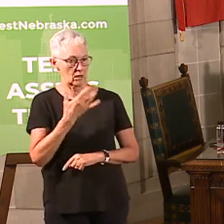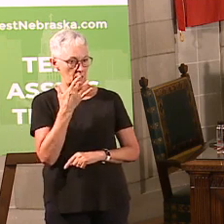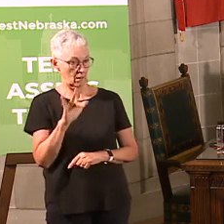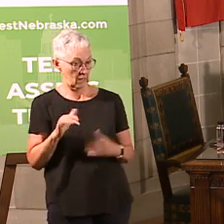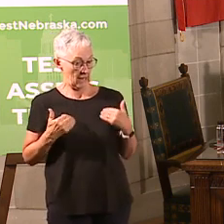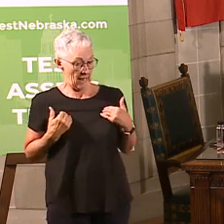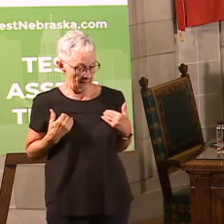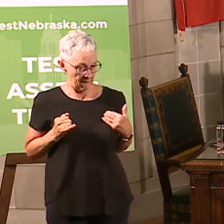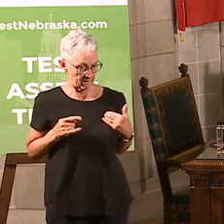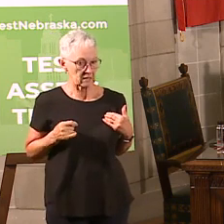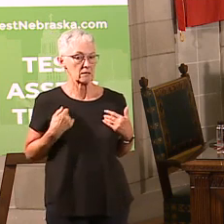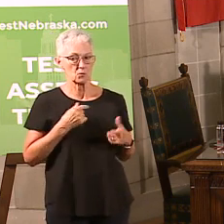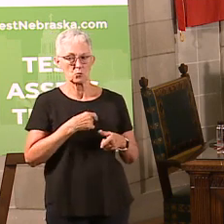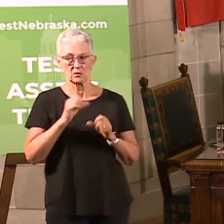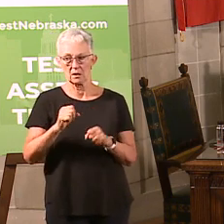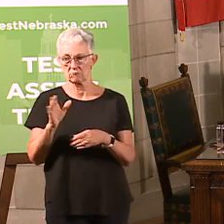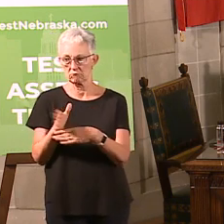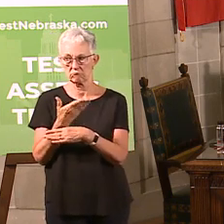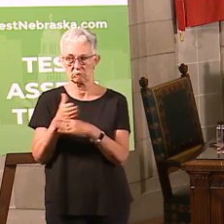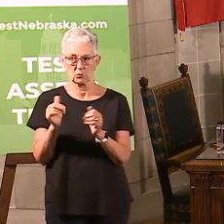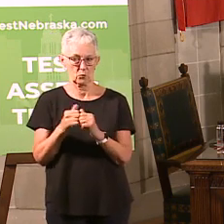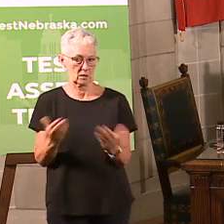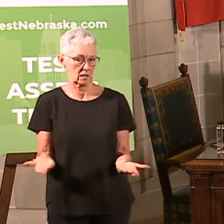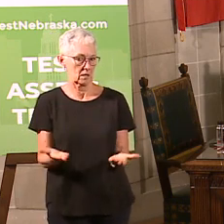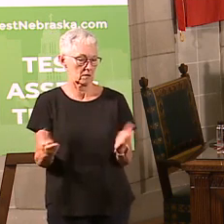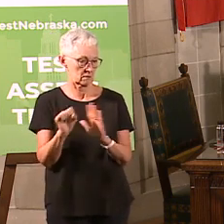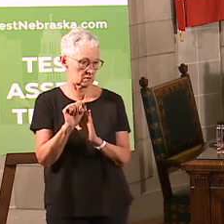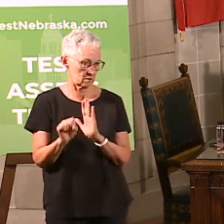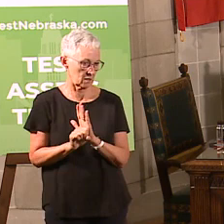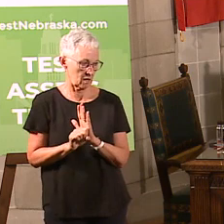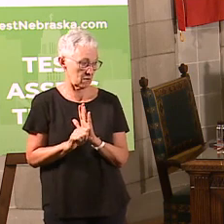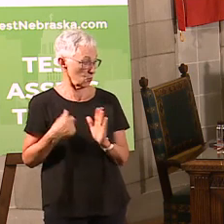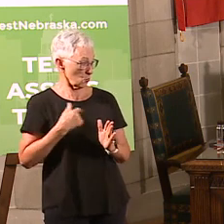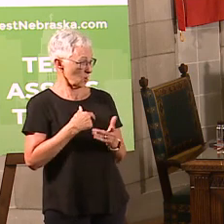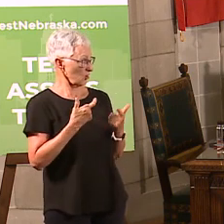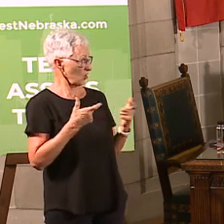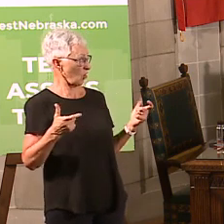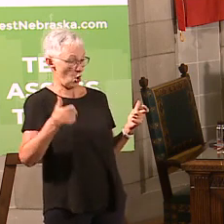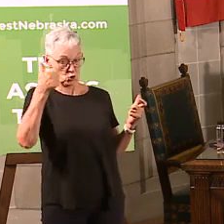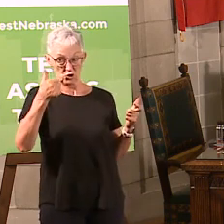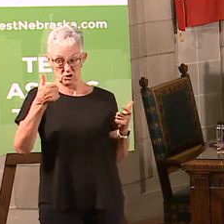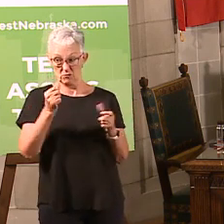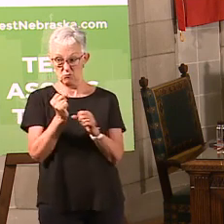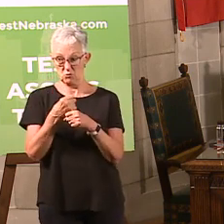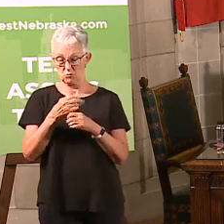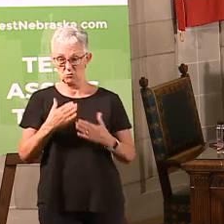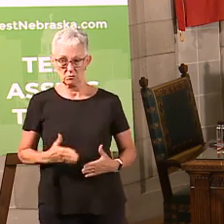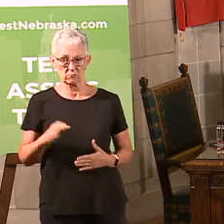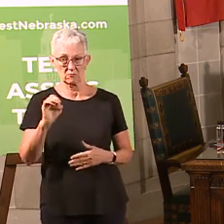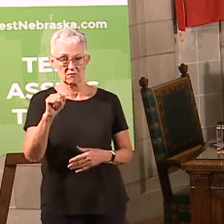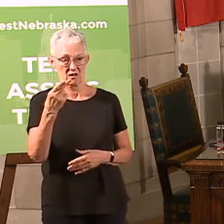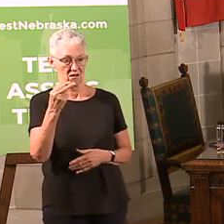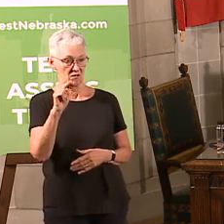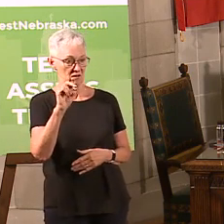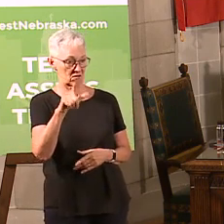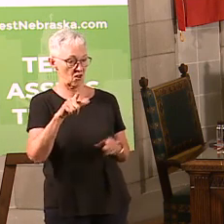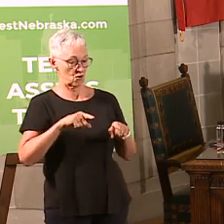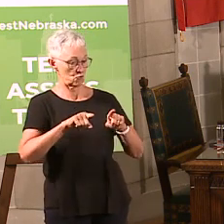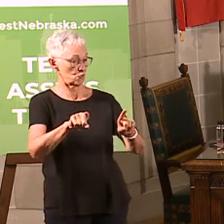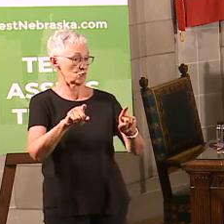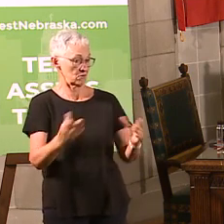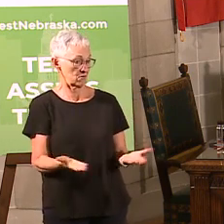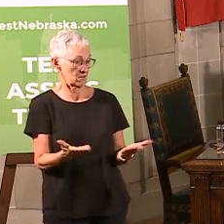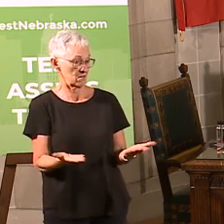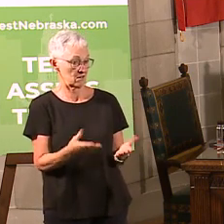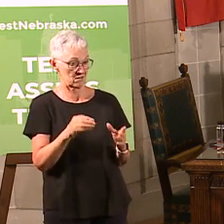well as a company with the state. We're the largest producer of ethanol in the state of Nebraska, and during Renewable Fuels Month, obviously we're very proud to